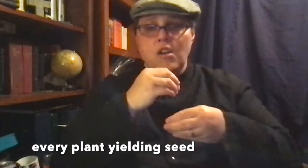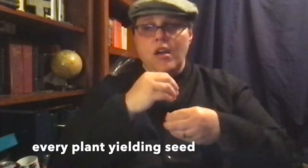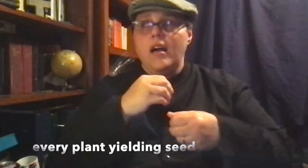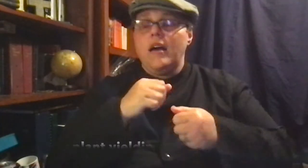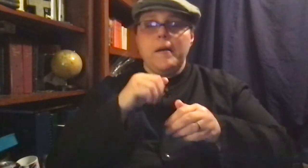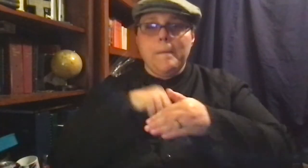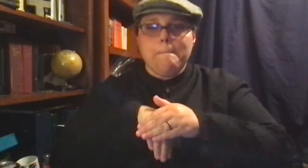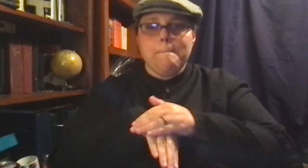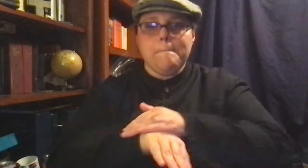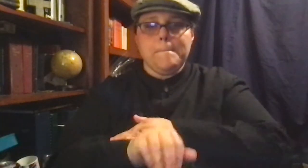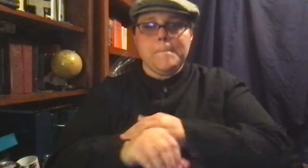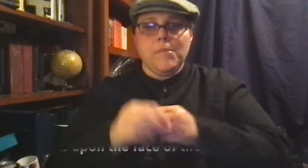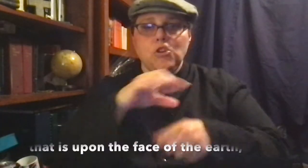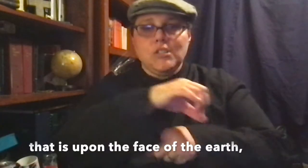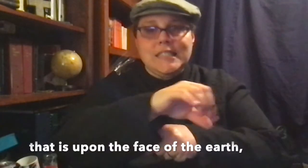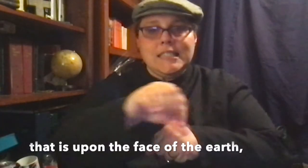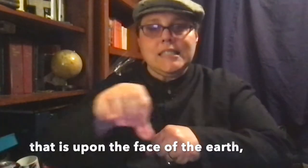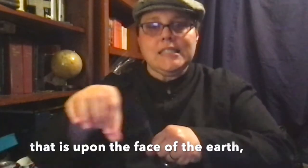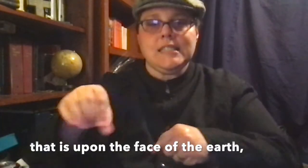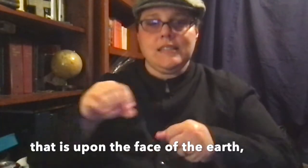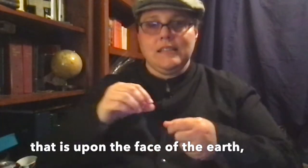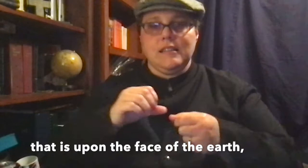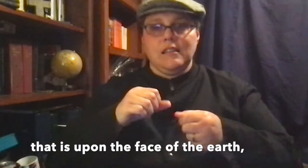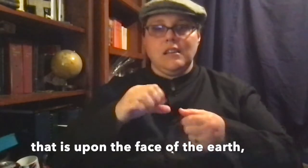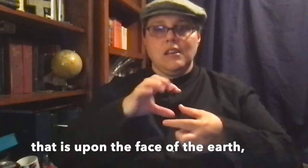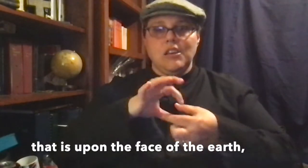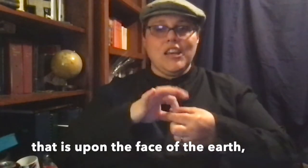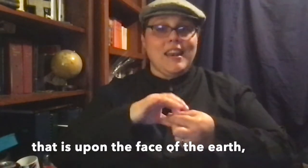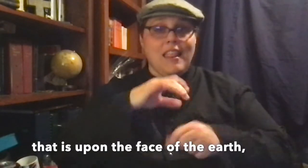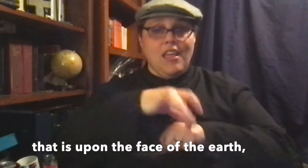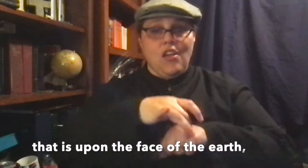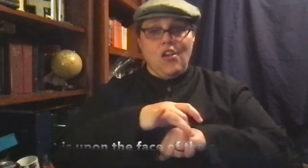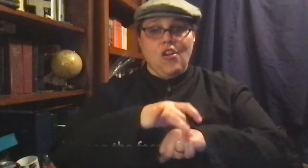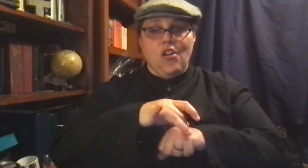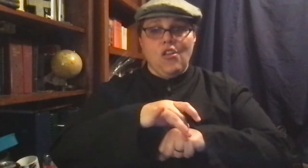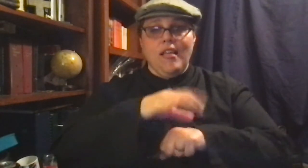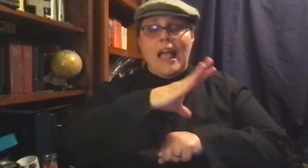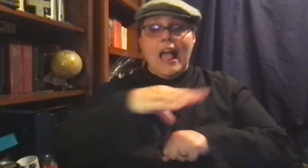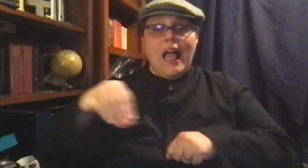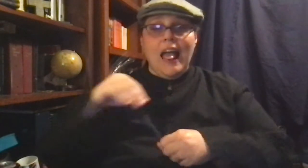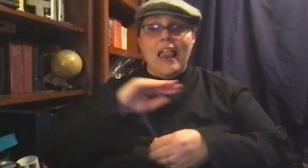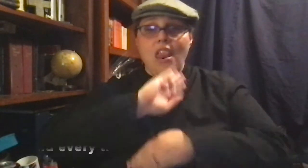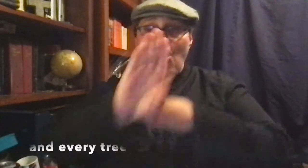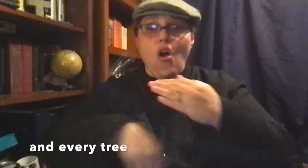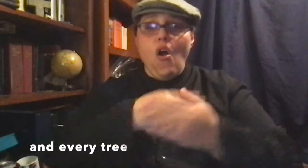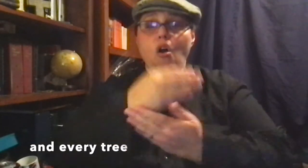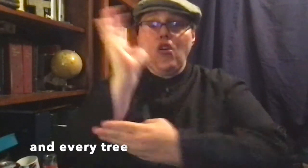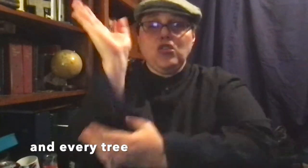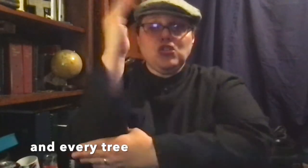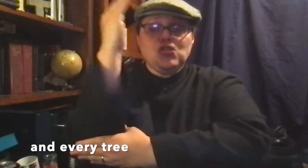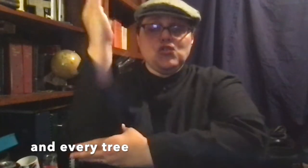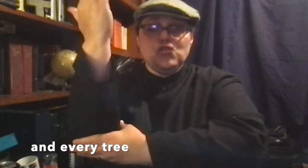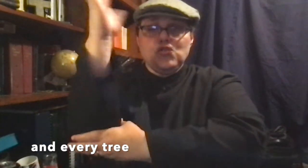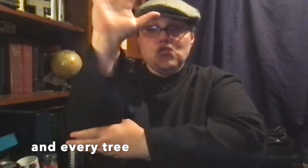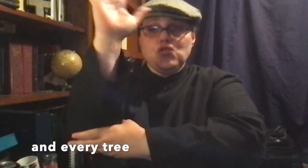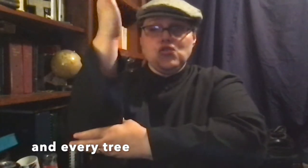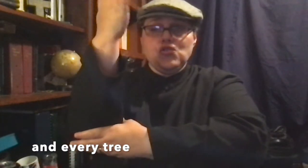plant yielding seed that is upon the face of the earth, and every tree with seed in its